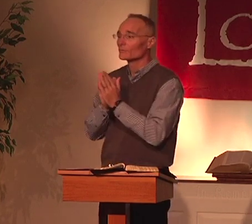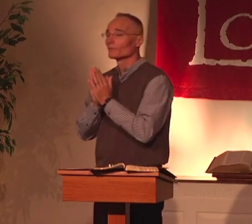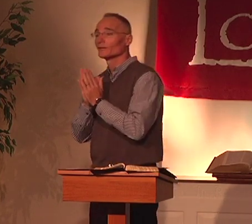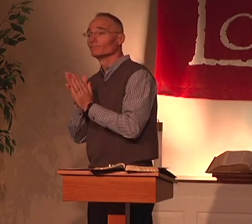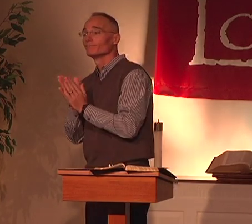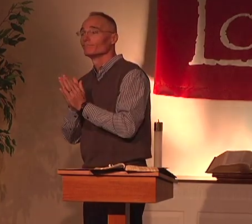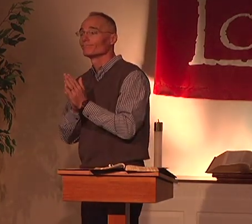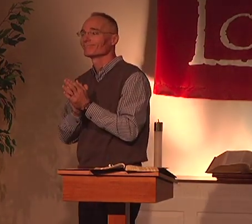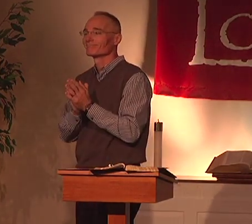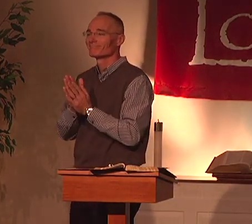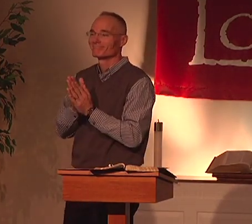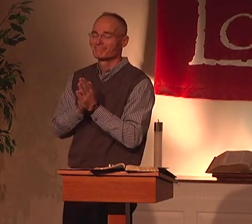Let us pray